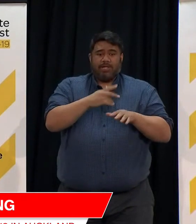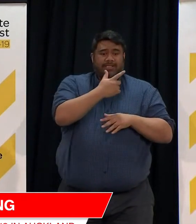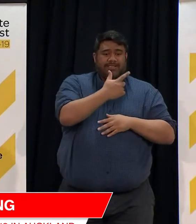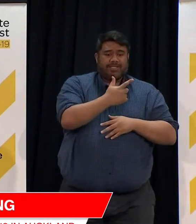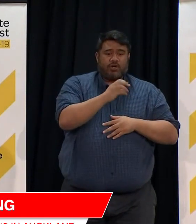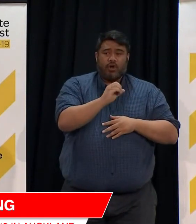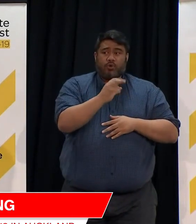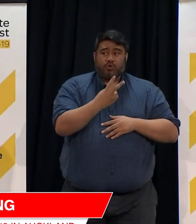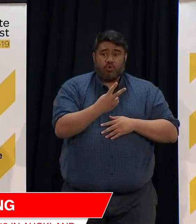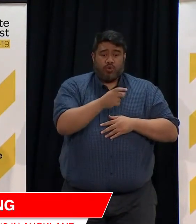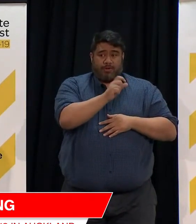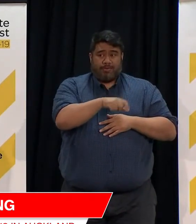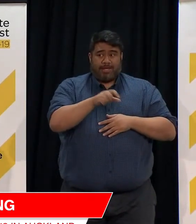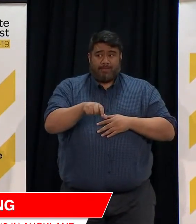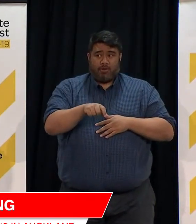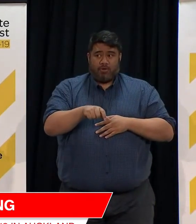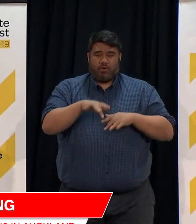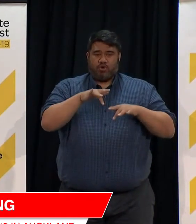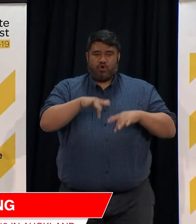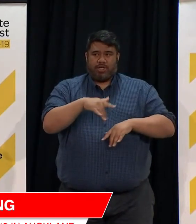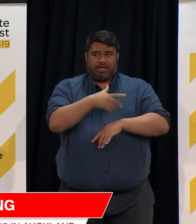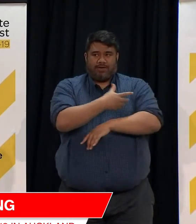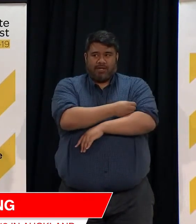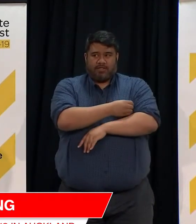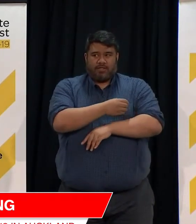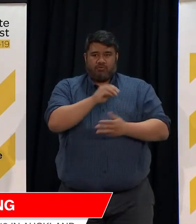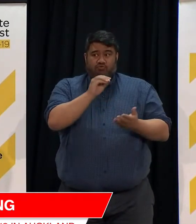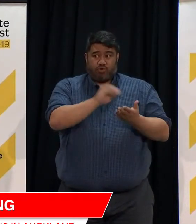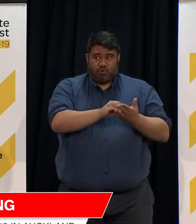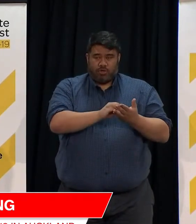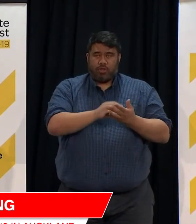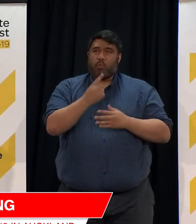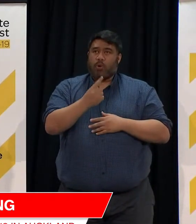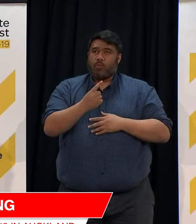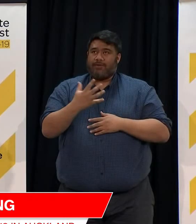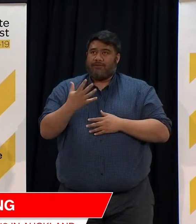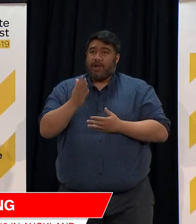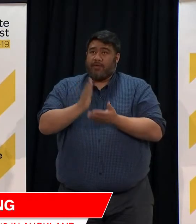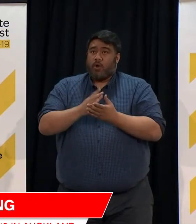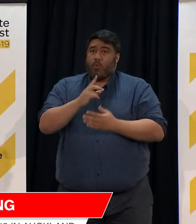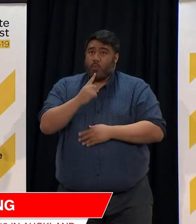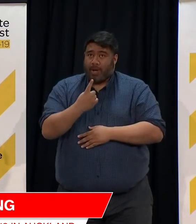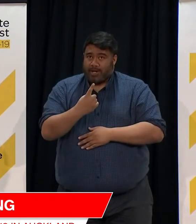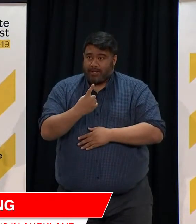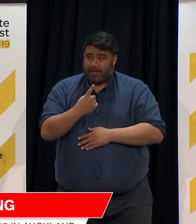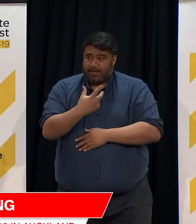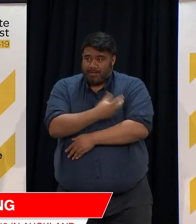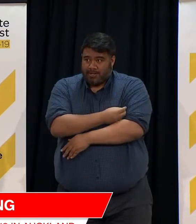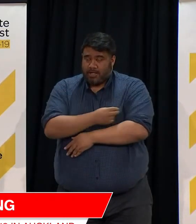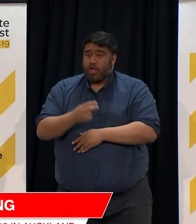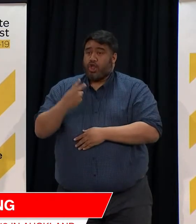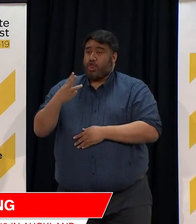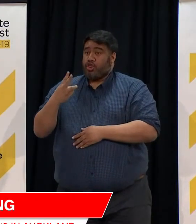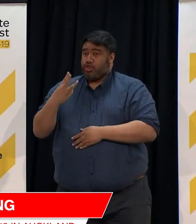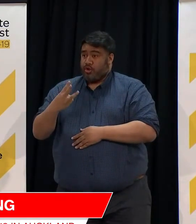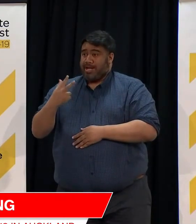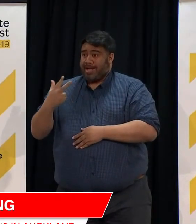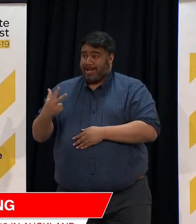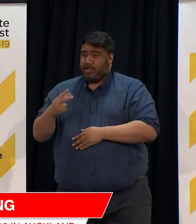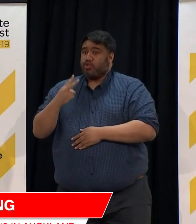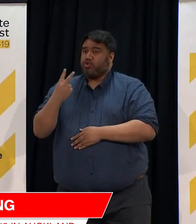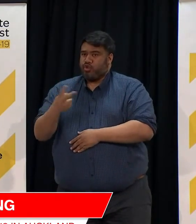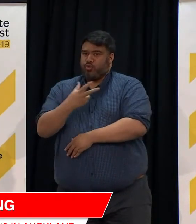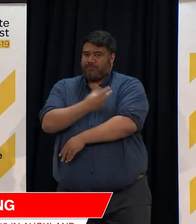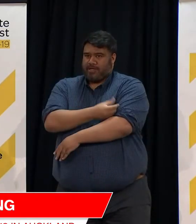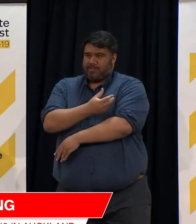702 people have no vaccine recorded, 115 one dose, and 38 two doses, so therefore fully vaccinated.